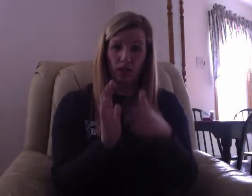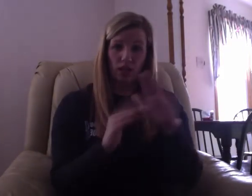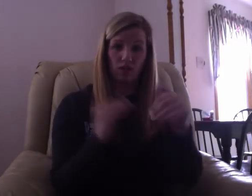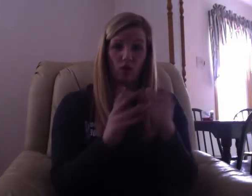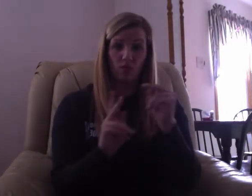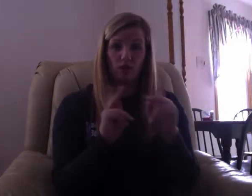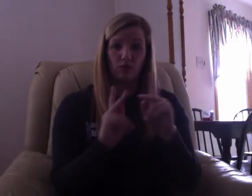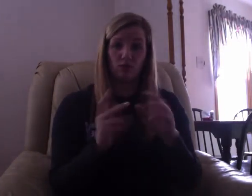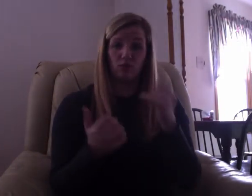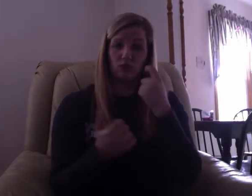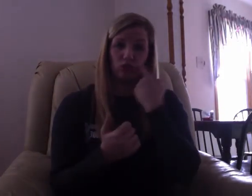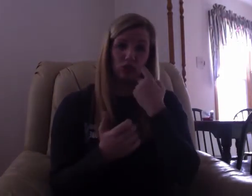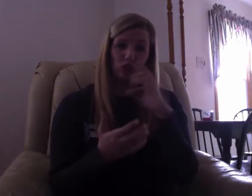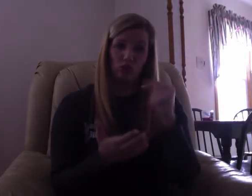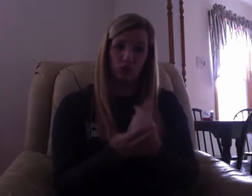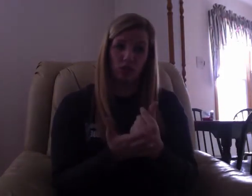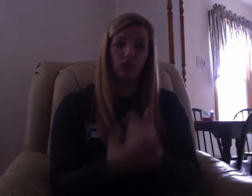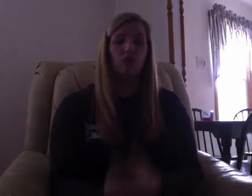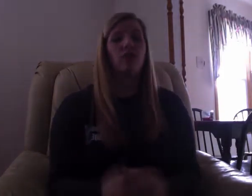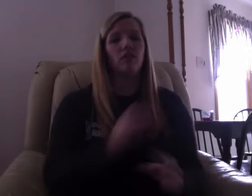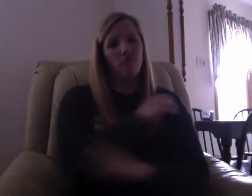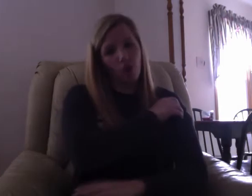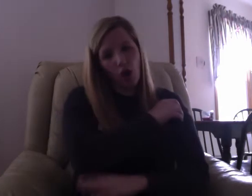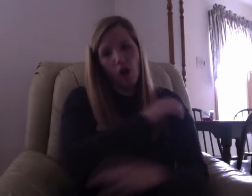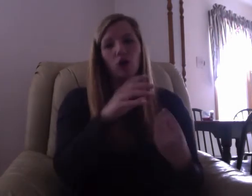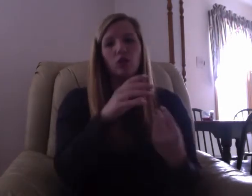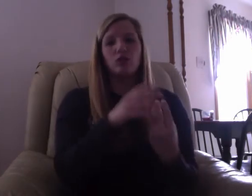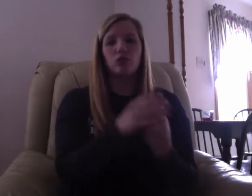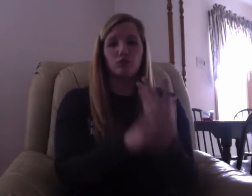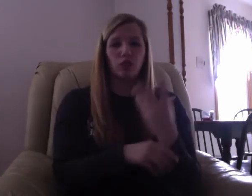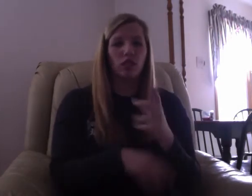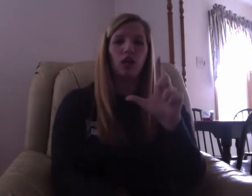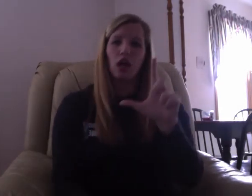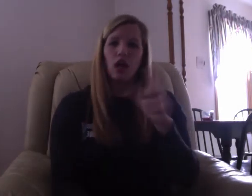spring, or even this summer, right? So L is for the lesbian, G is for gay,